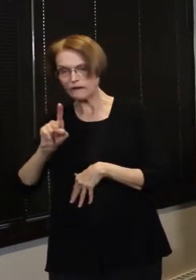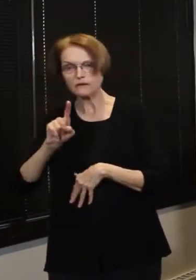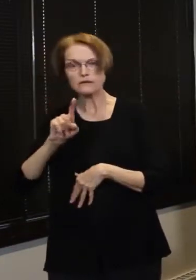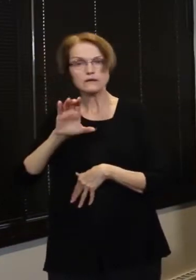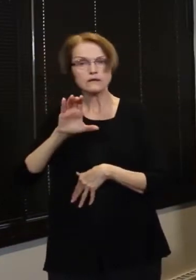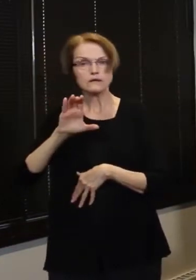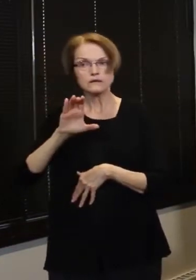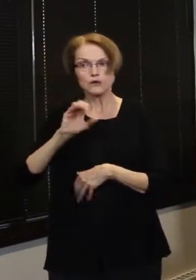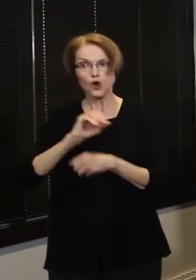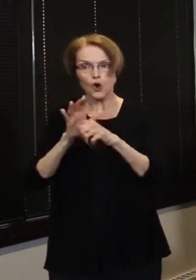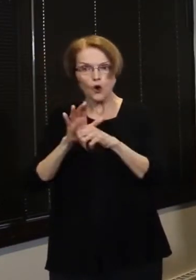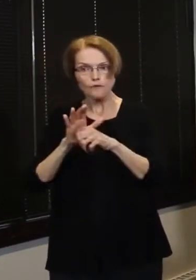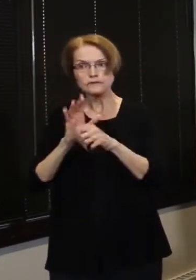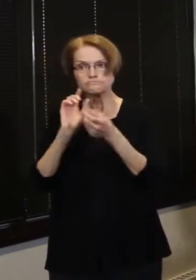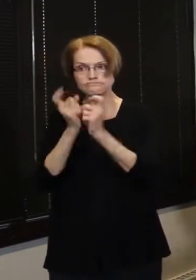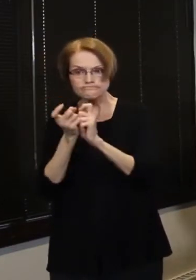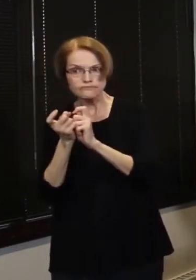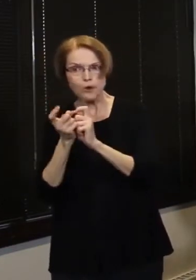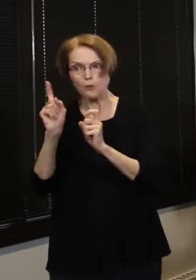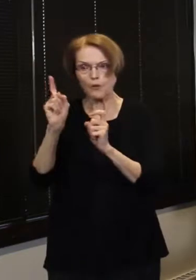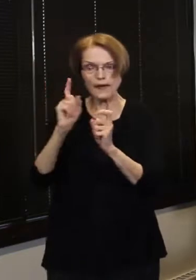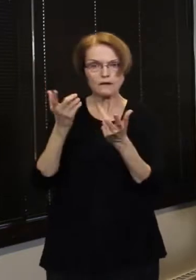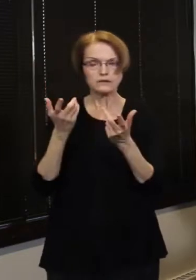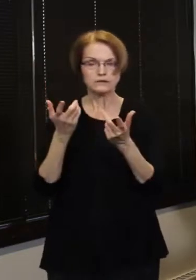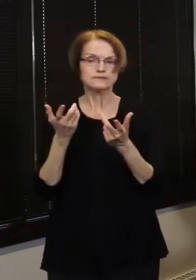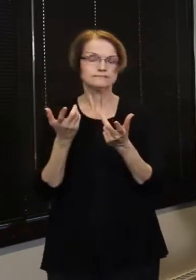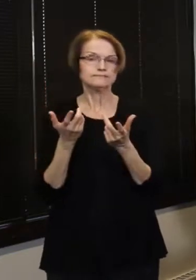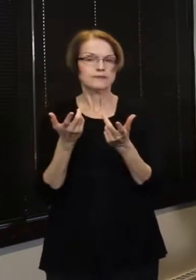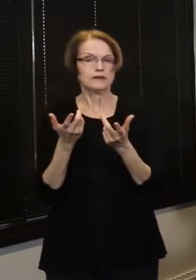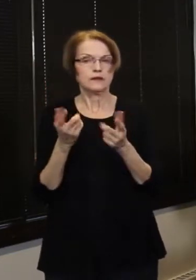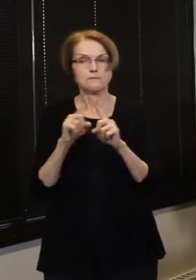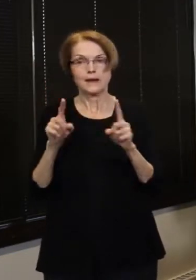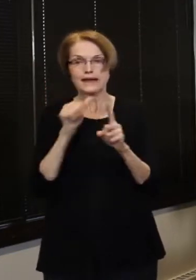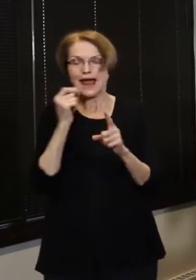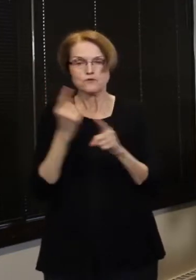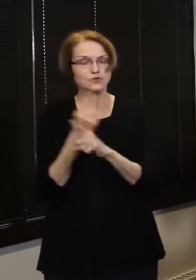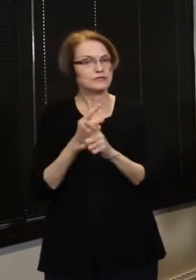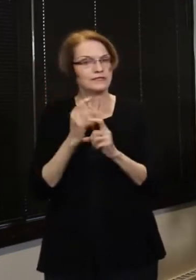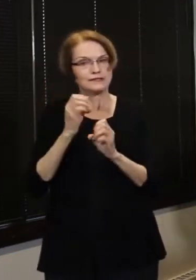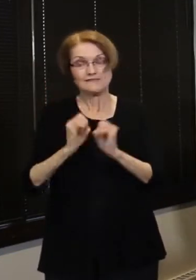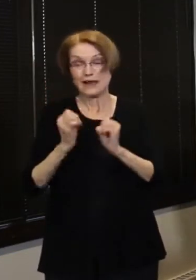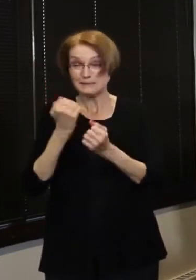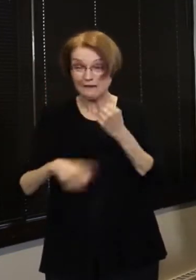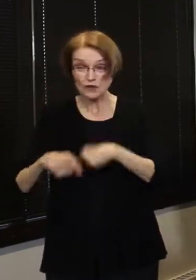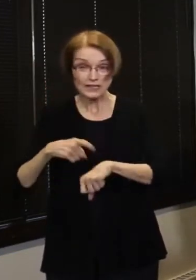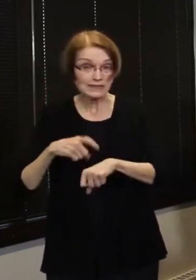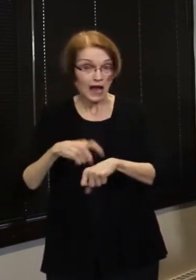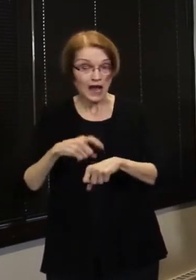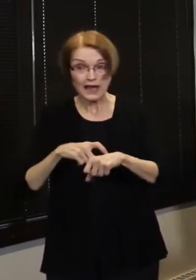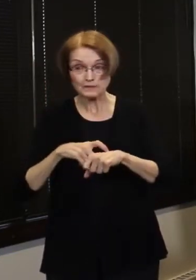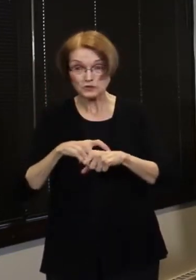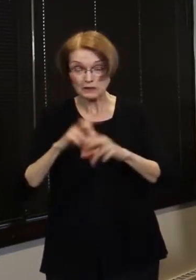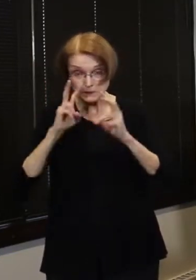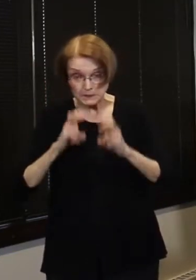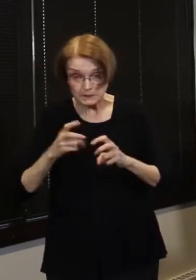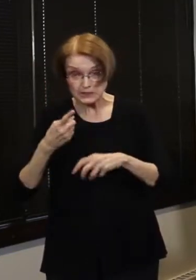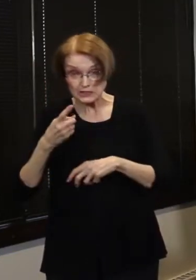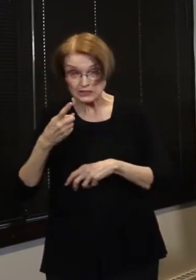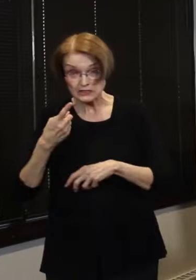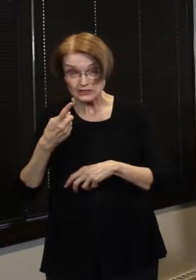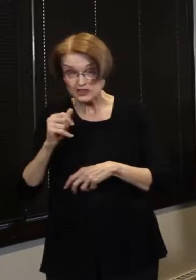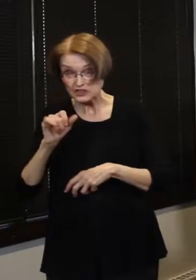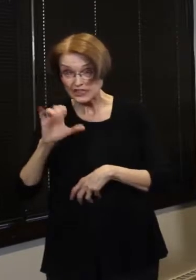country. But to my knowledge, there's not a routine evaluation of the genetic makeup of the